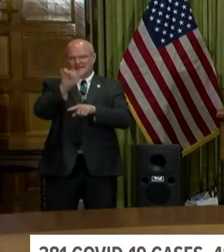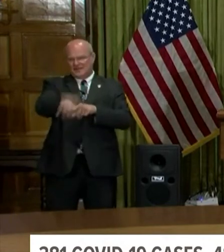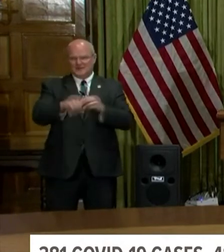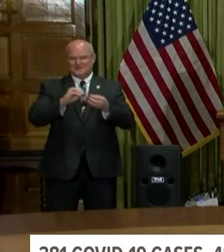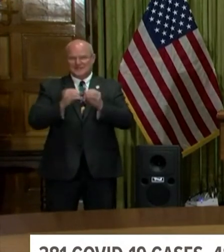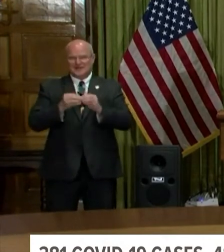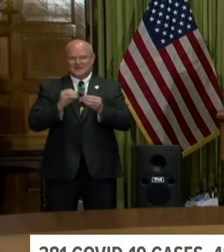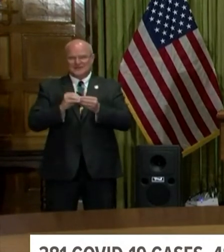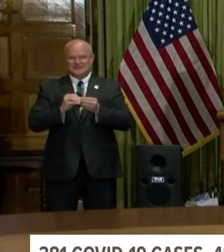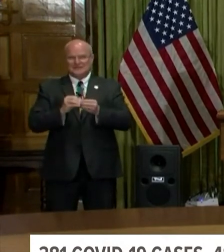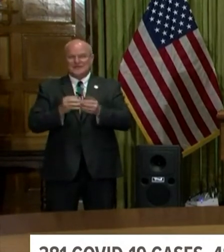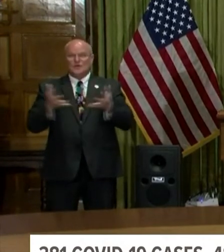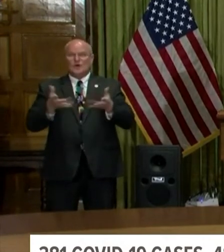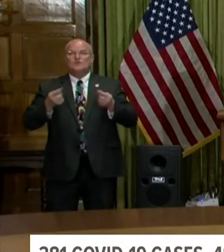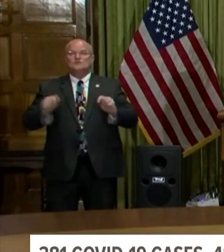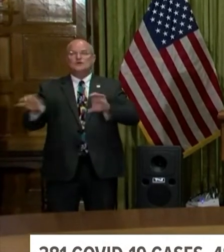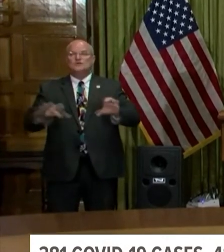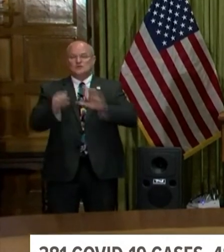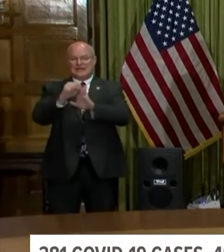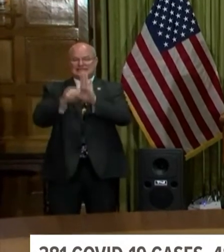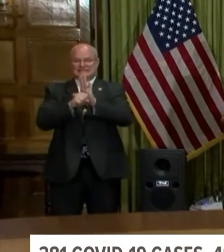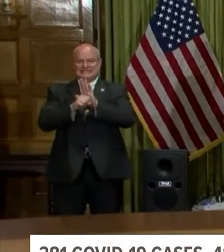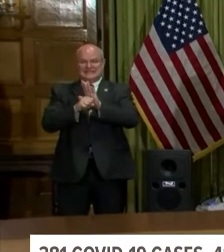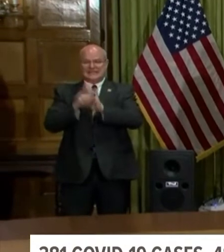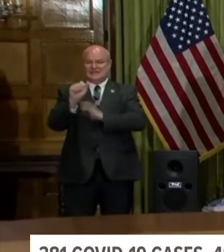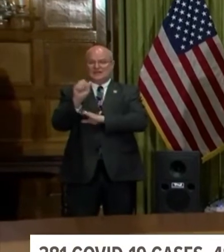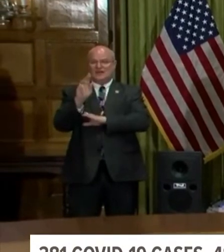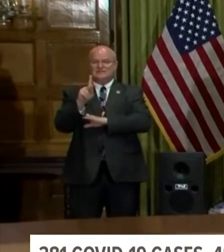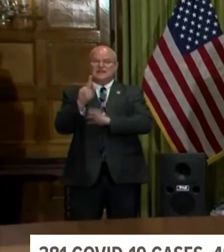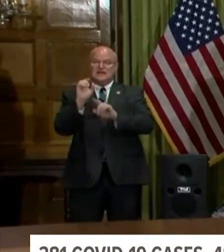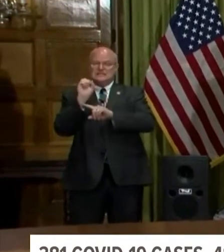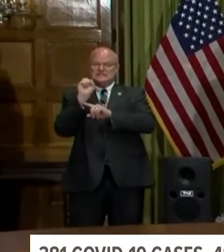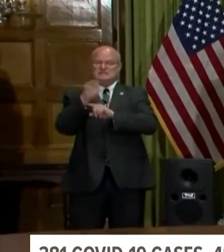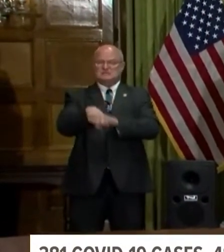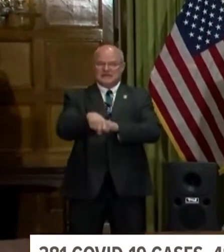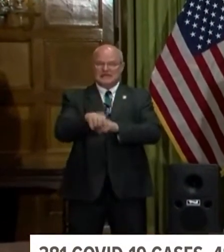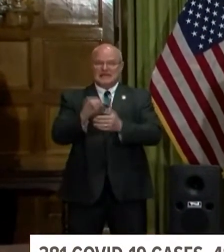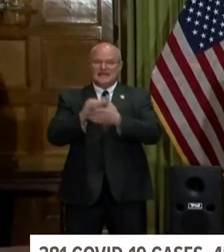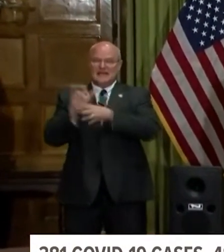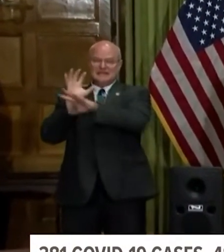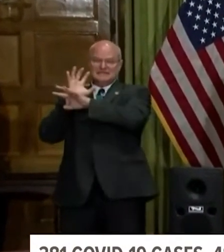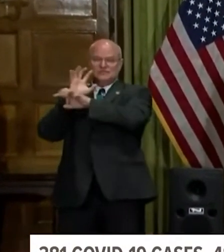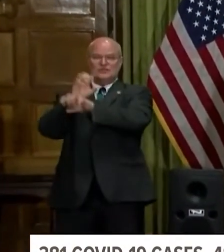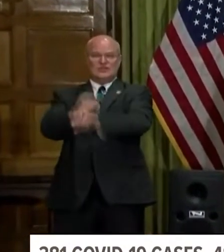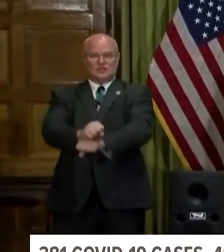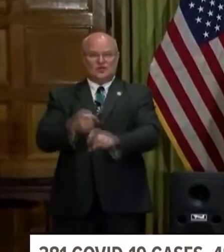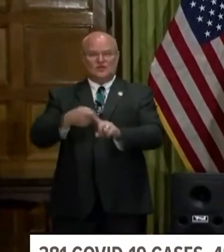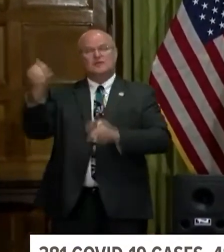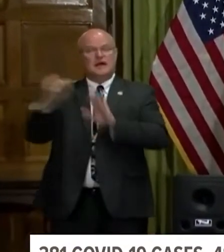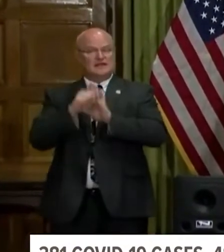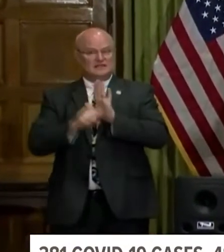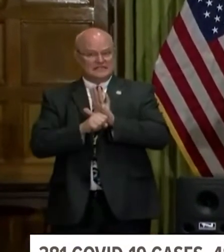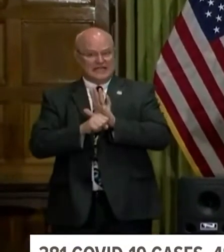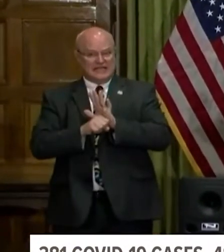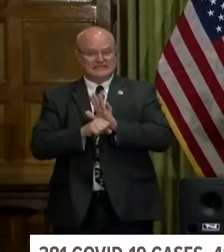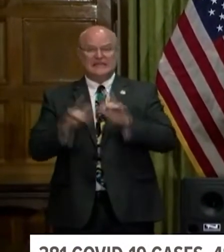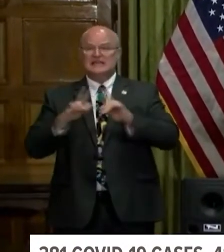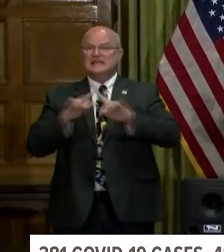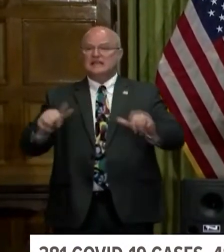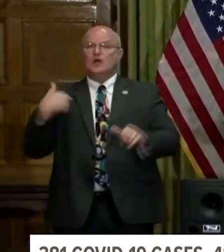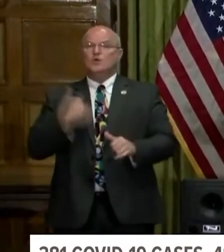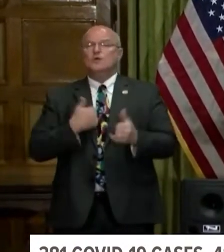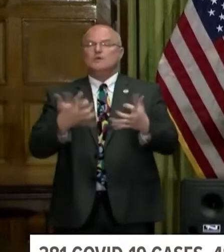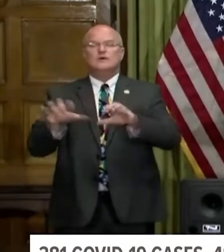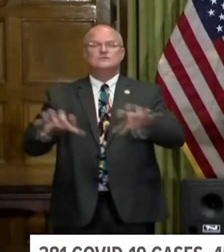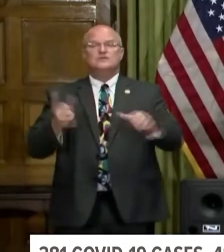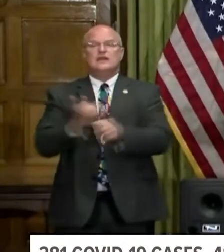And that's what we're trying to do as a state, to beat the modeling, that trend curve. And at the same time, we want to